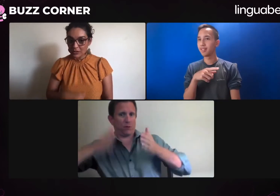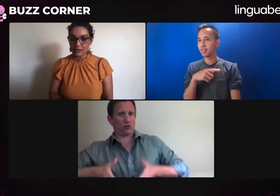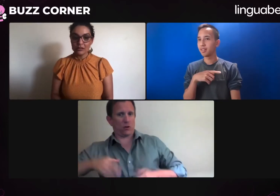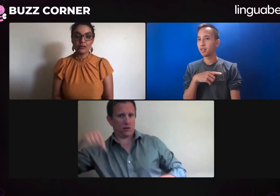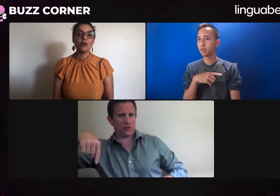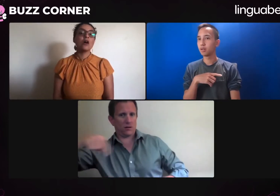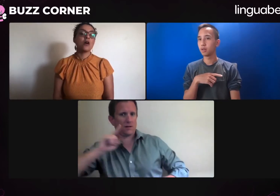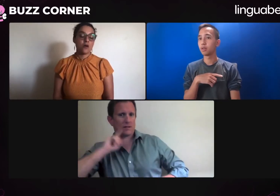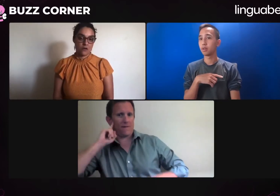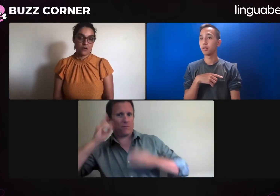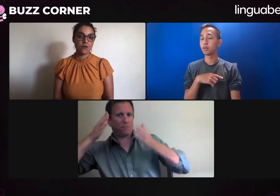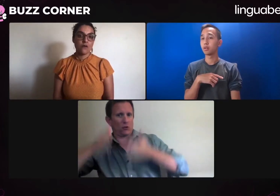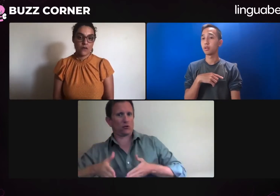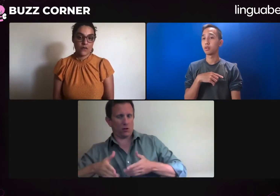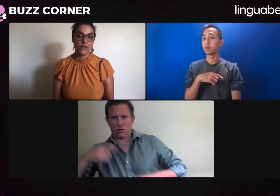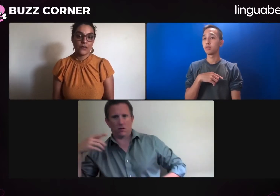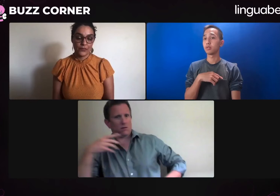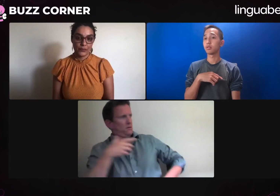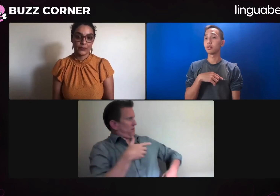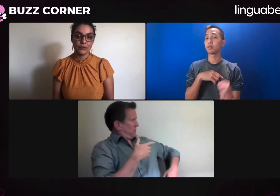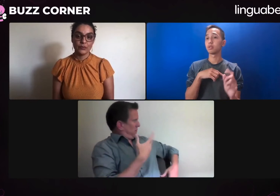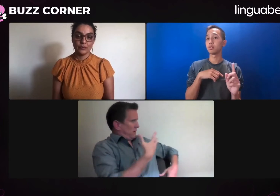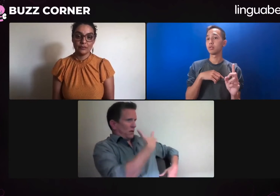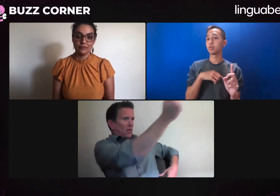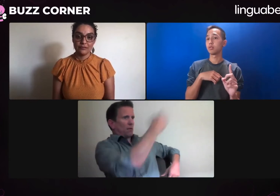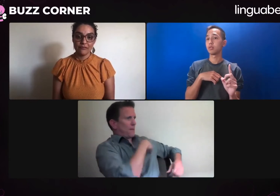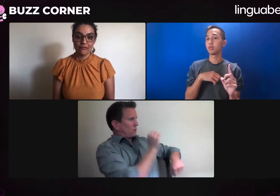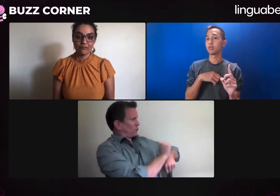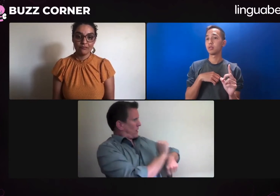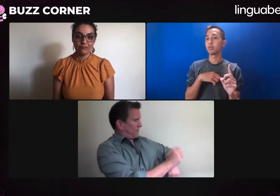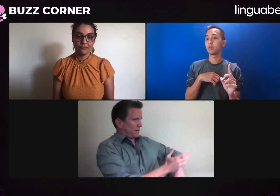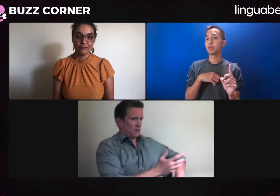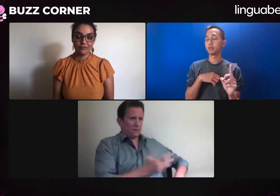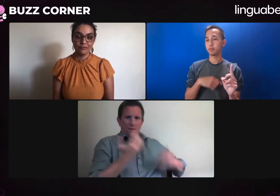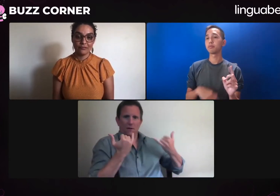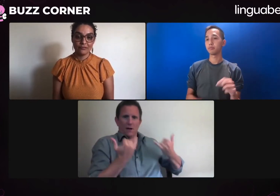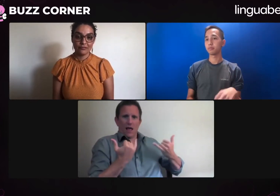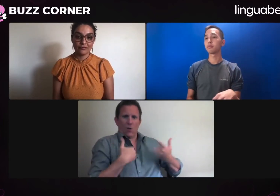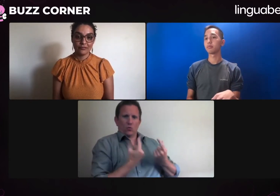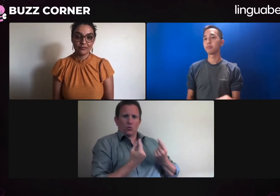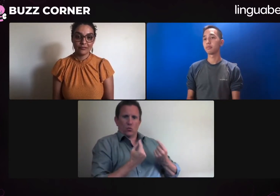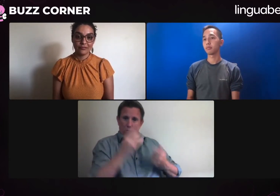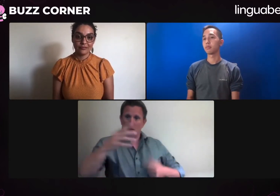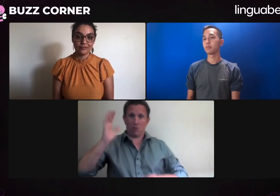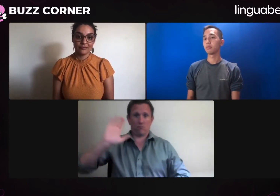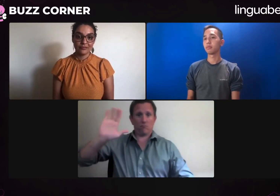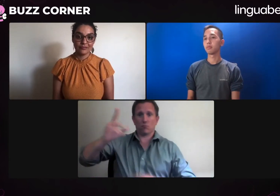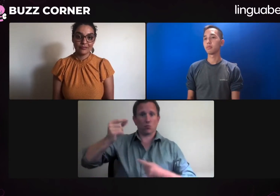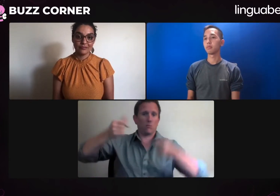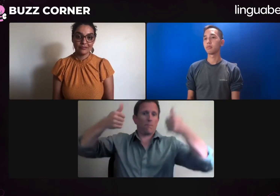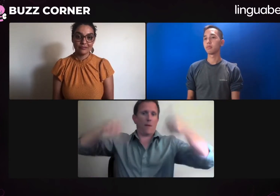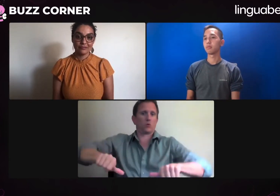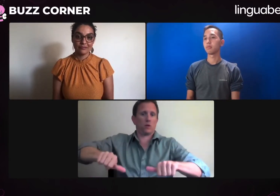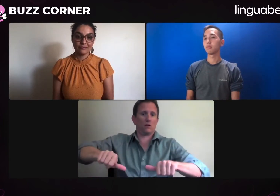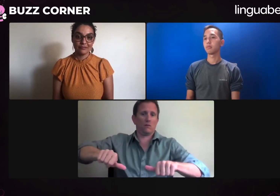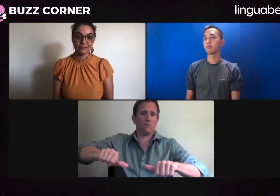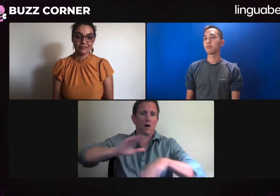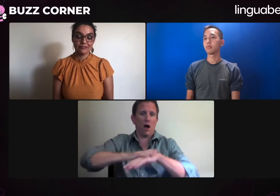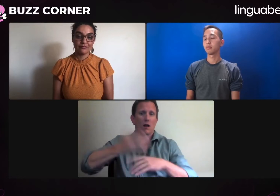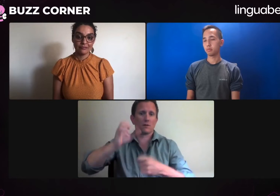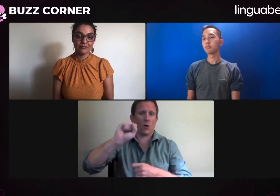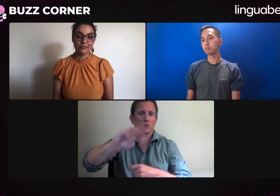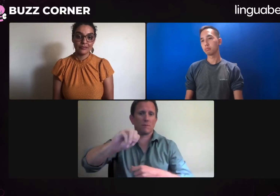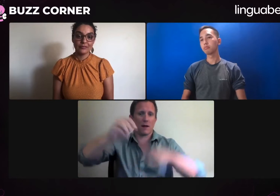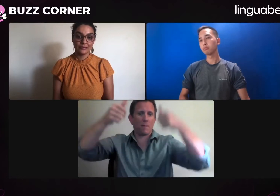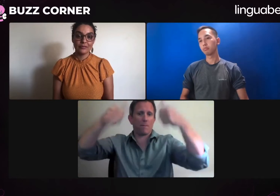situation? Right? Whom? For the and deaf who are we referring to? Who? For the deaf person who is immediately involved, and then